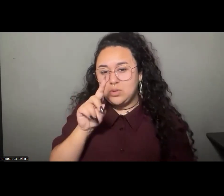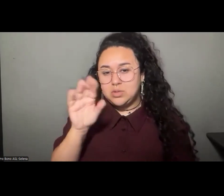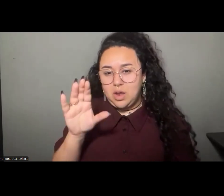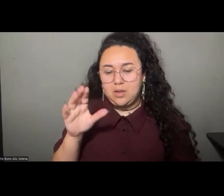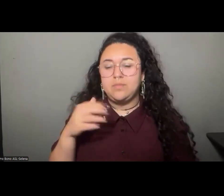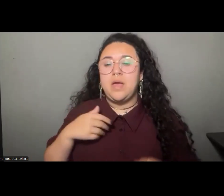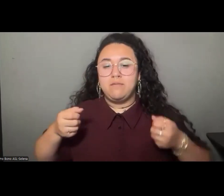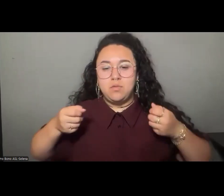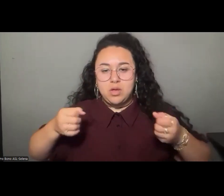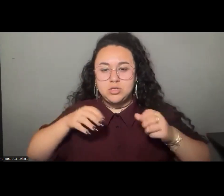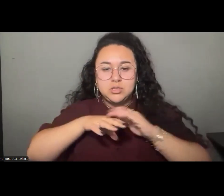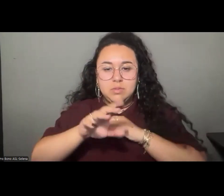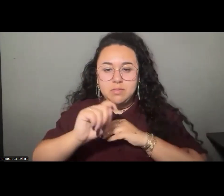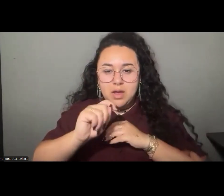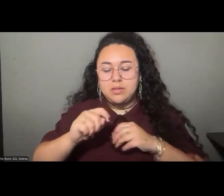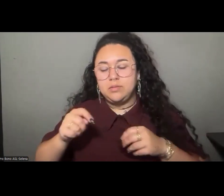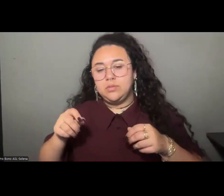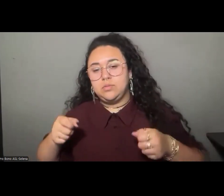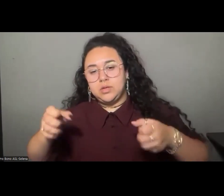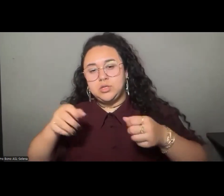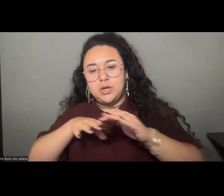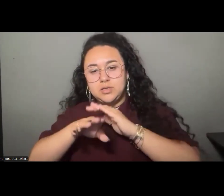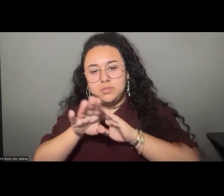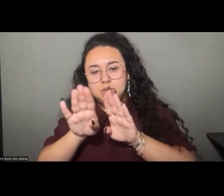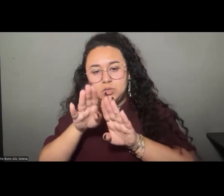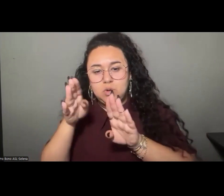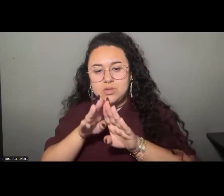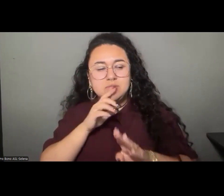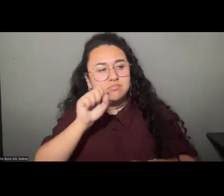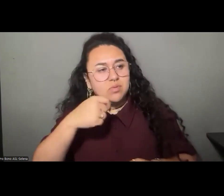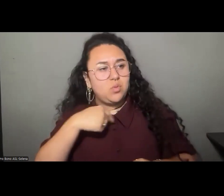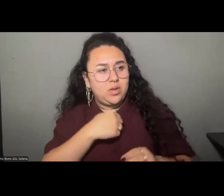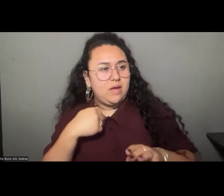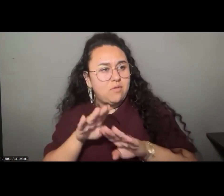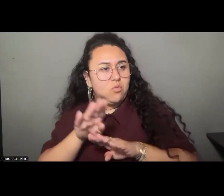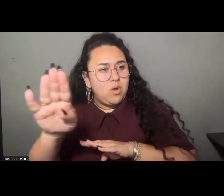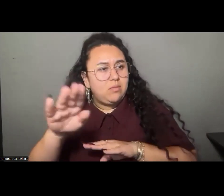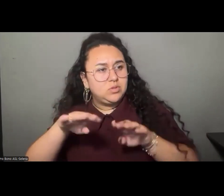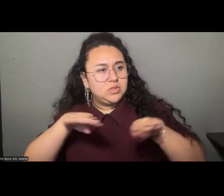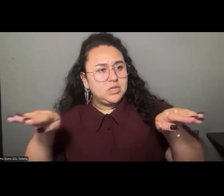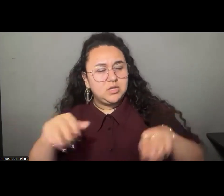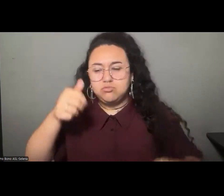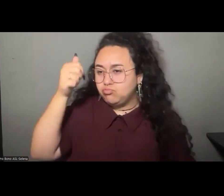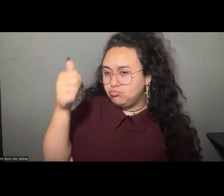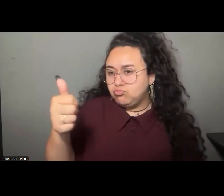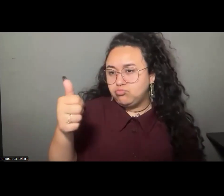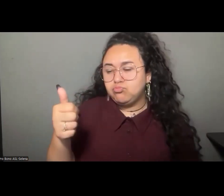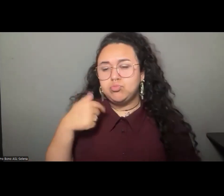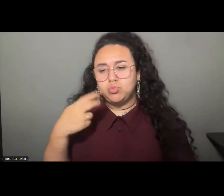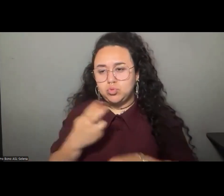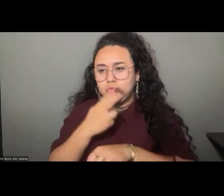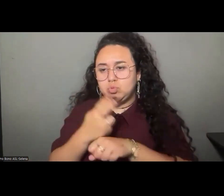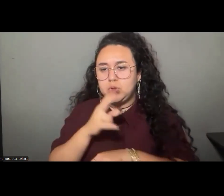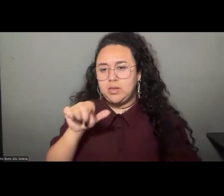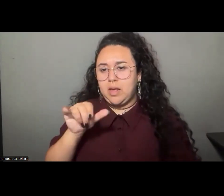accessible bathrooms, wheelchair accessible doors, and they were like, oh yeah, we got a ramp to the stage, totally. And we were like, great, great, we're going to use the